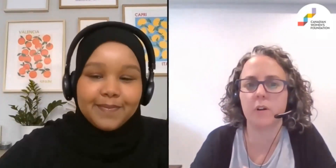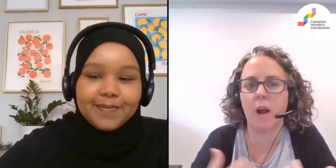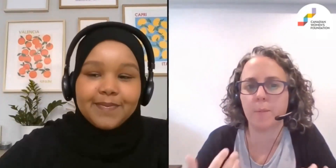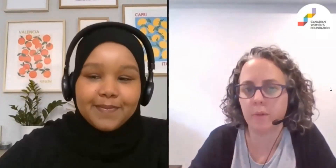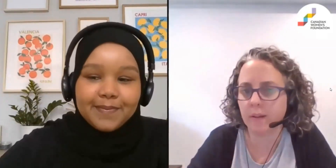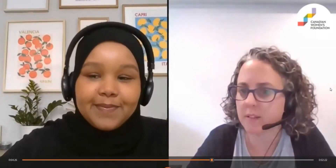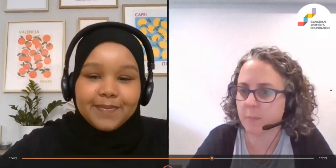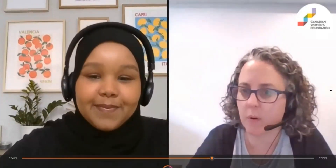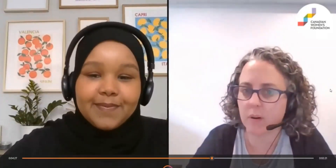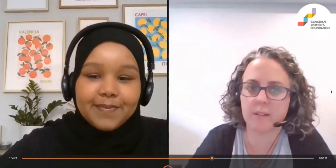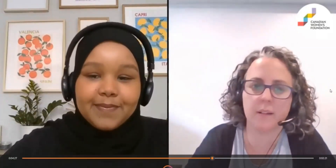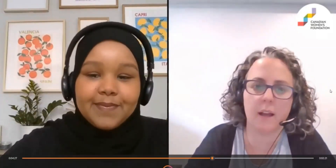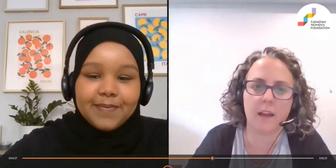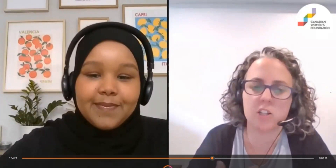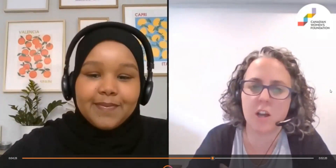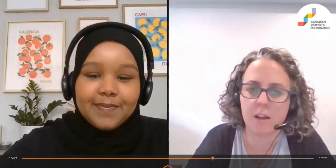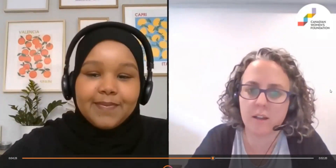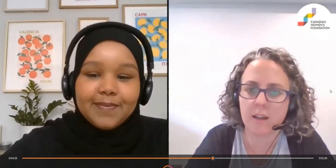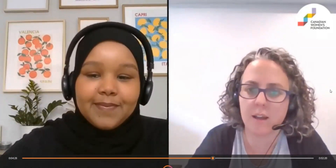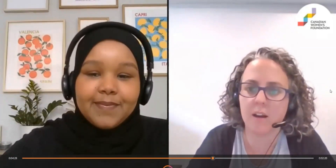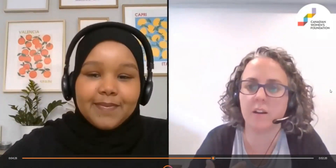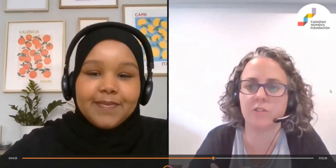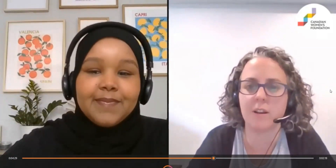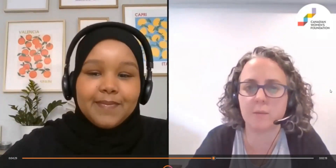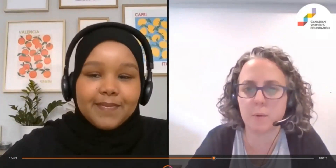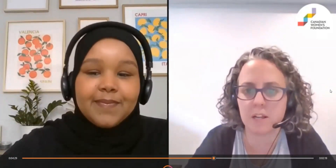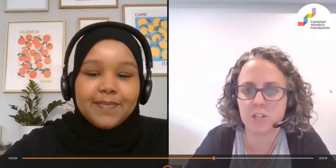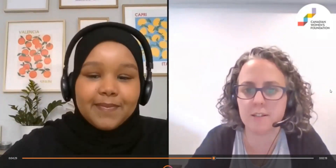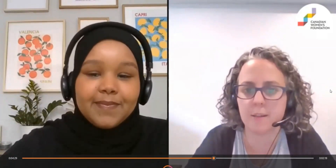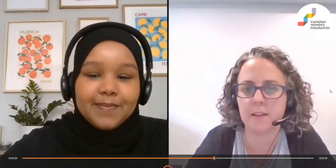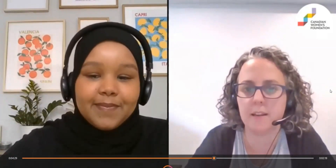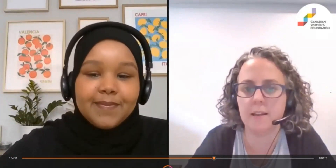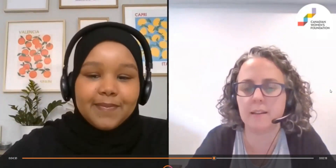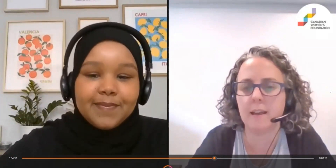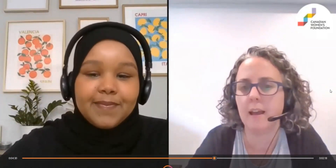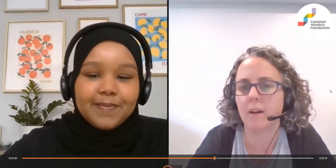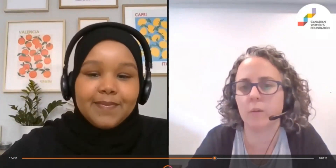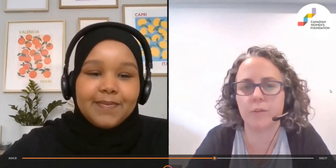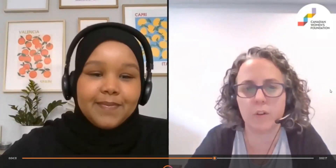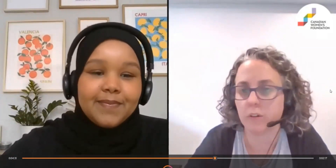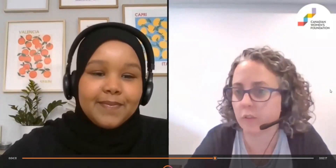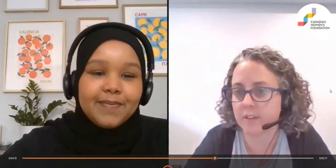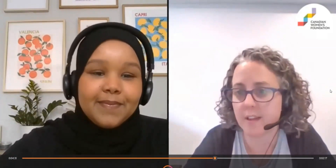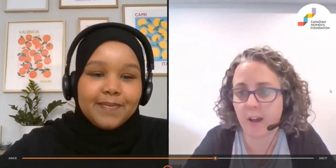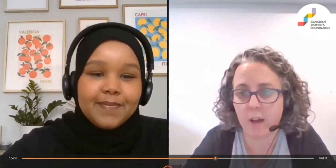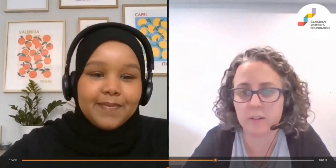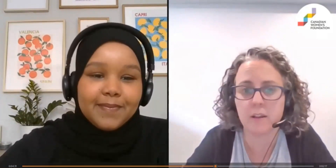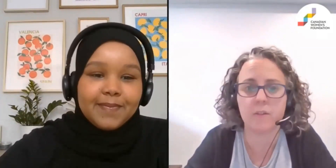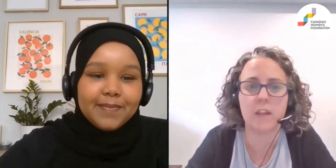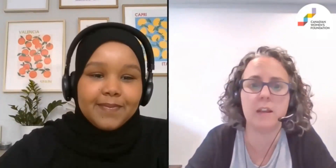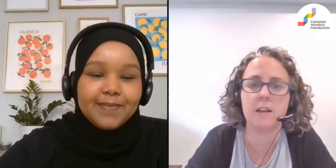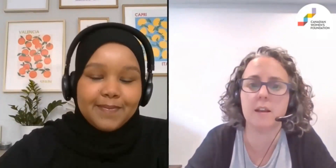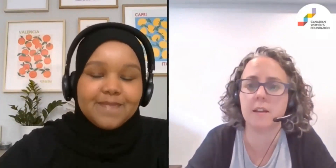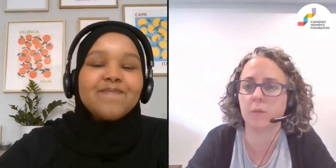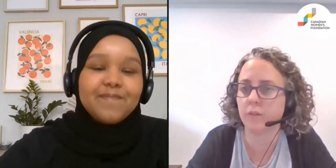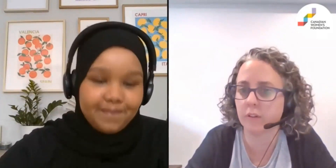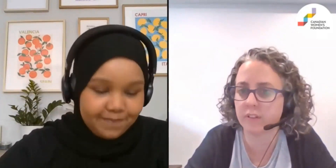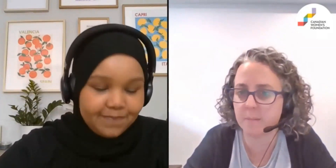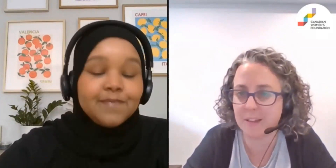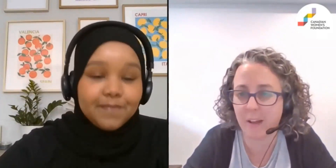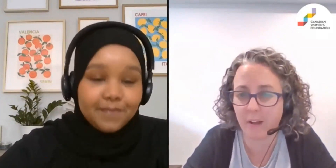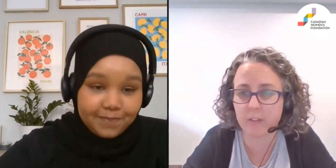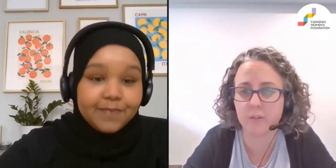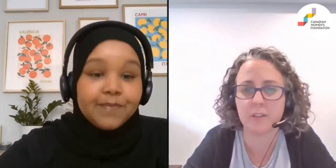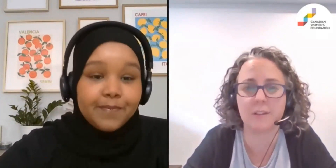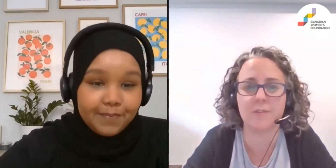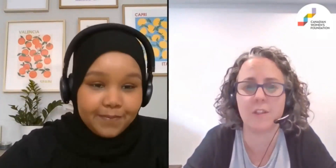they're offering wraparound supports like childcare and transportation subsidies, referrals for safe housing if they need it, referrals